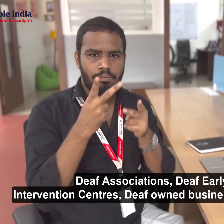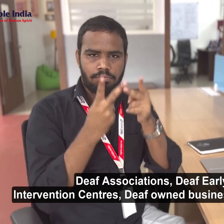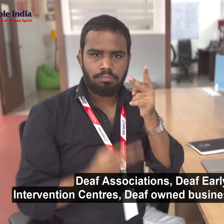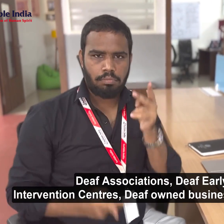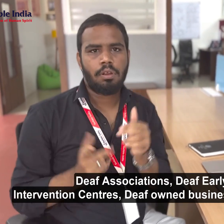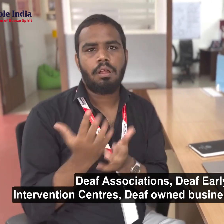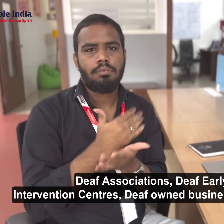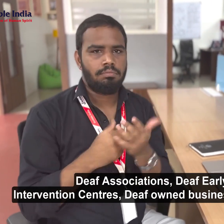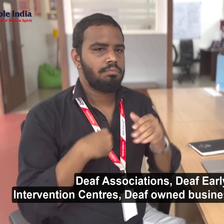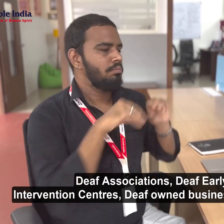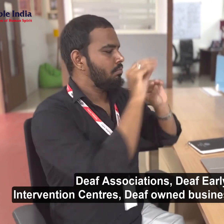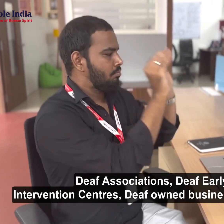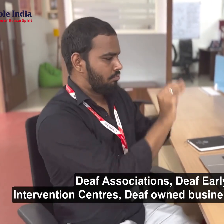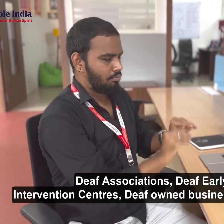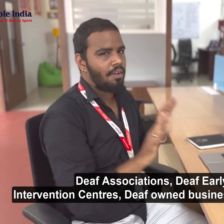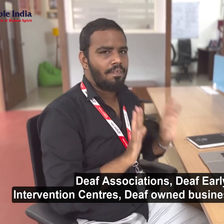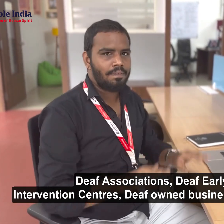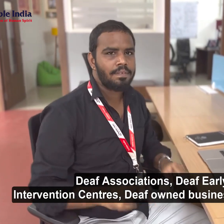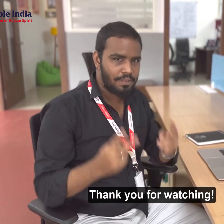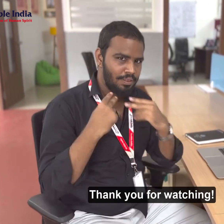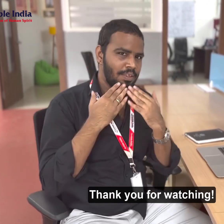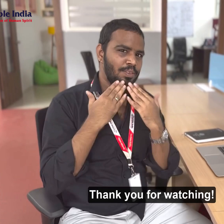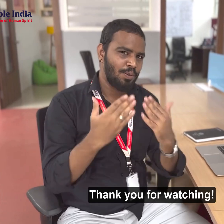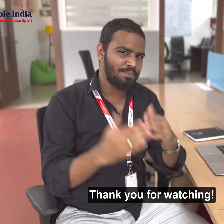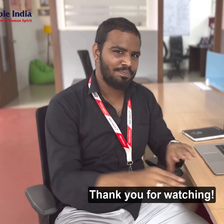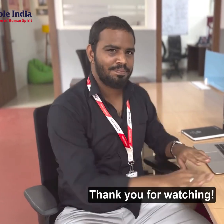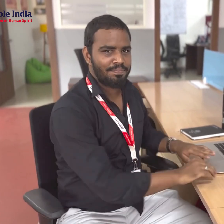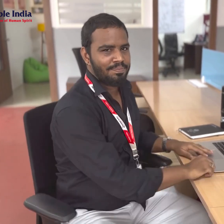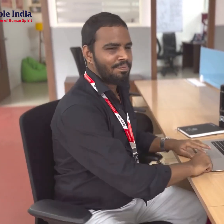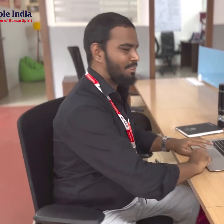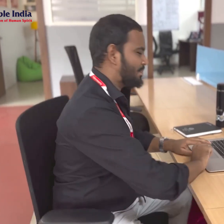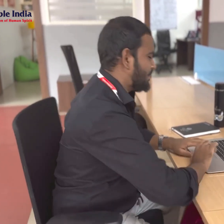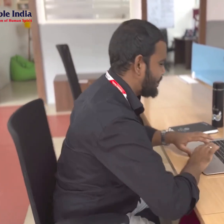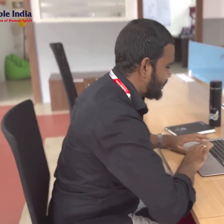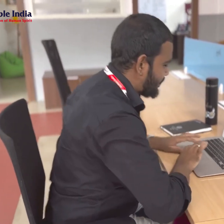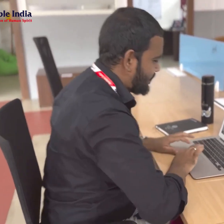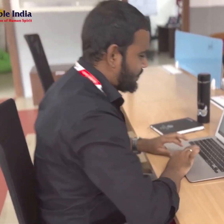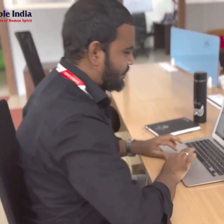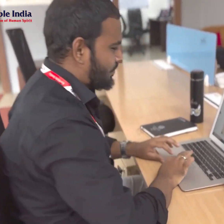Deaf Association, Deaf Early Intervention Centers, Deaf-owned businesses, and many more. Thank you for watching.